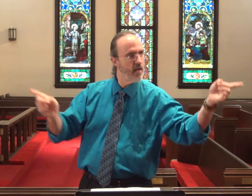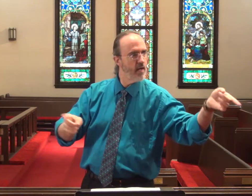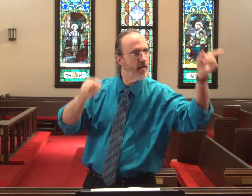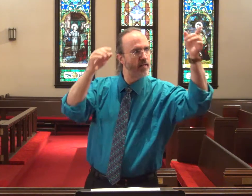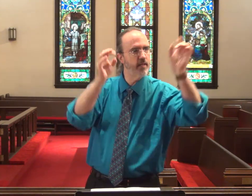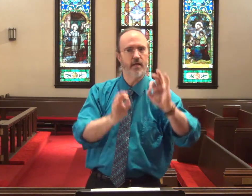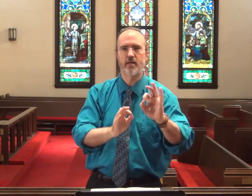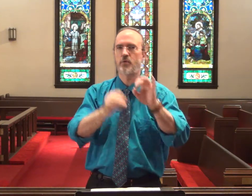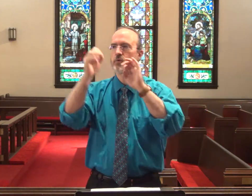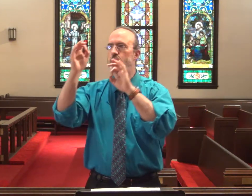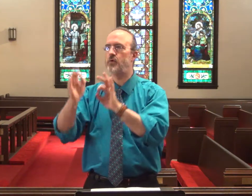away.